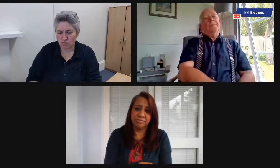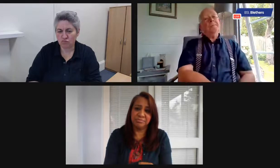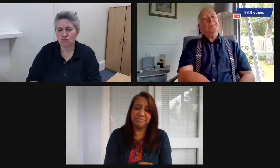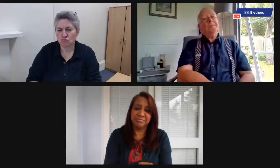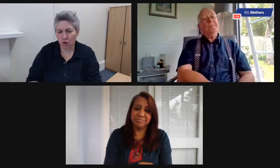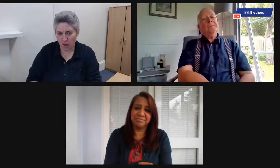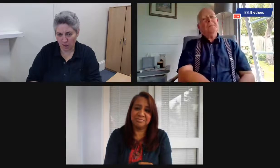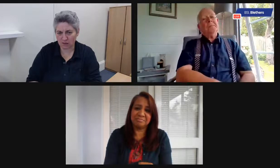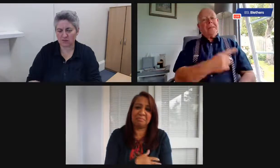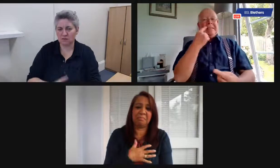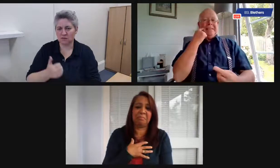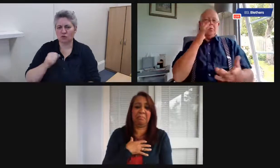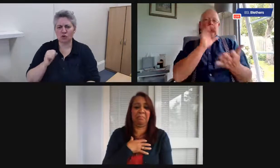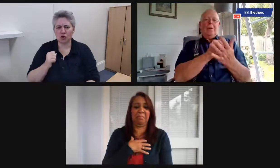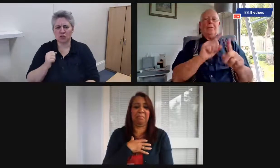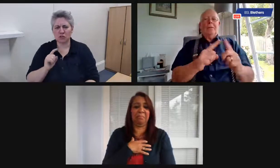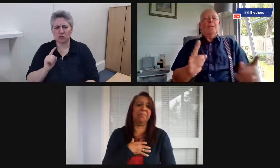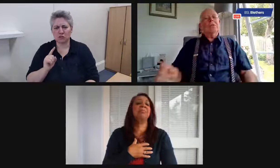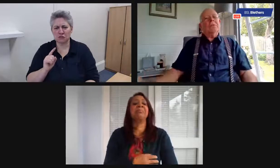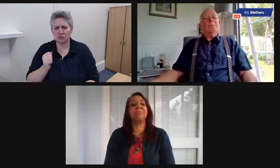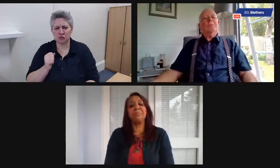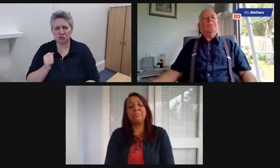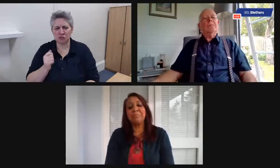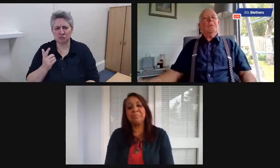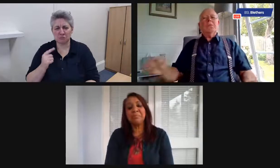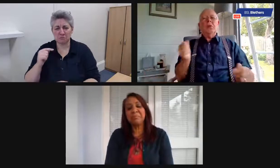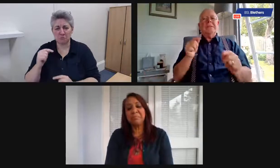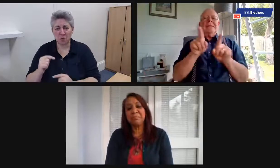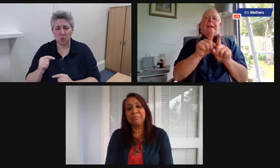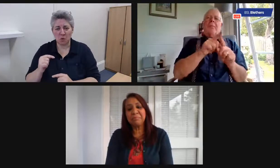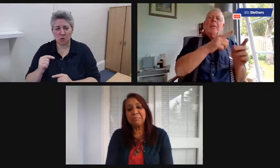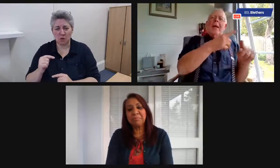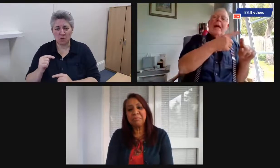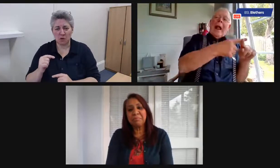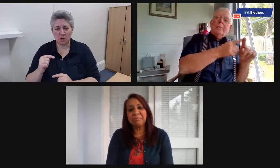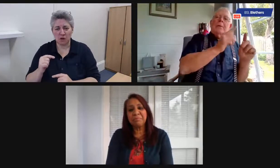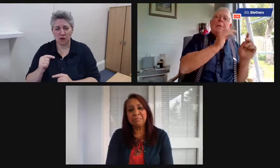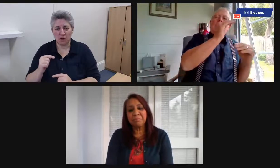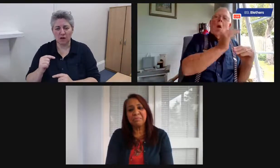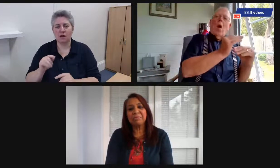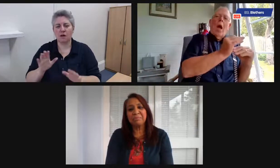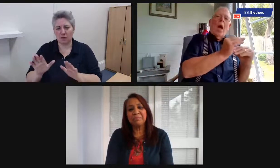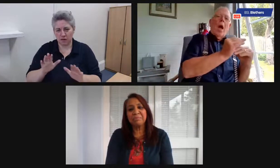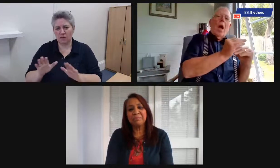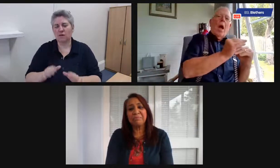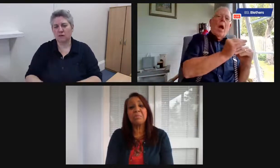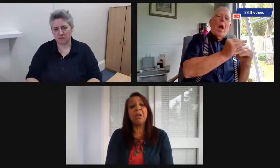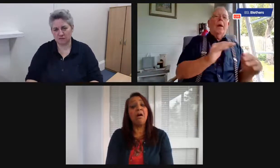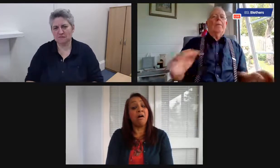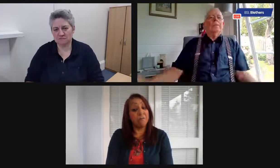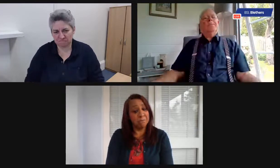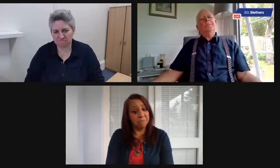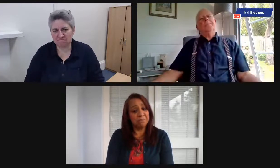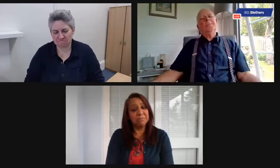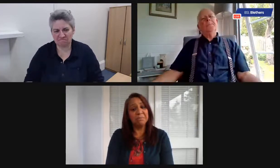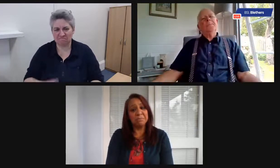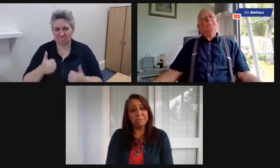doesn't droop, and the English one bows over. So Ah, that's how you identify the and the difference. Scottish one? And the English one is also smaller